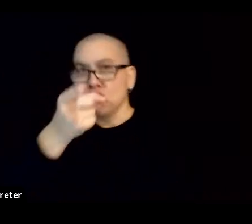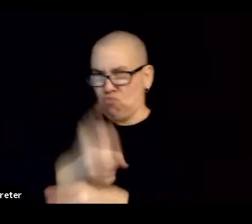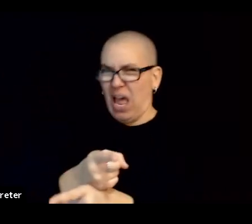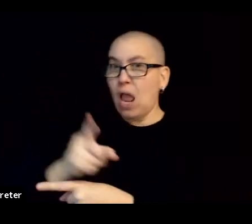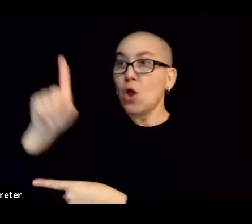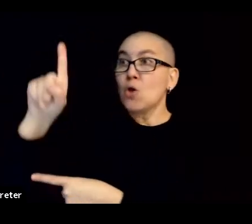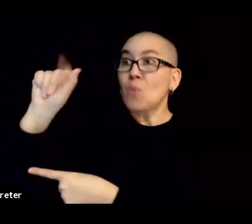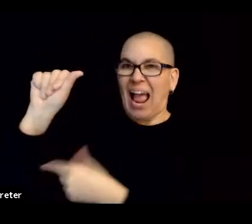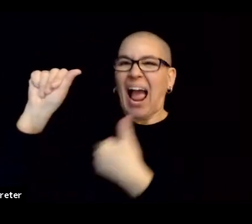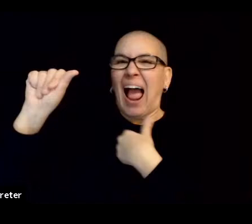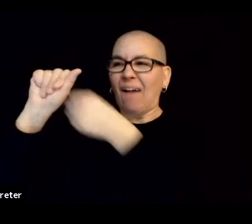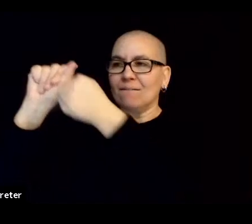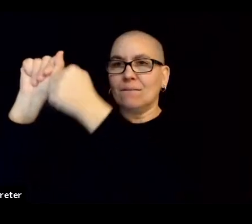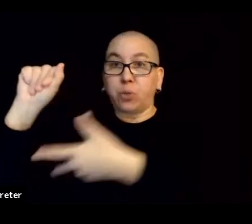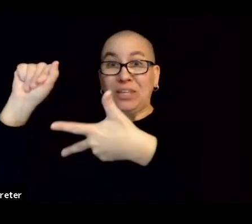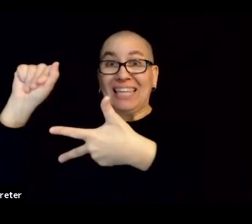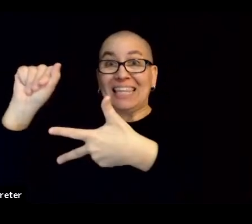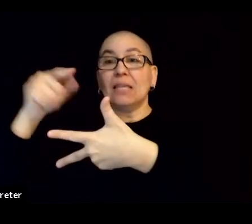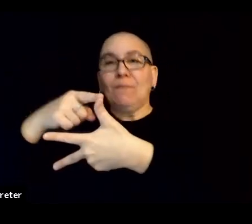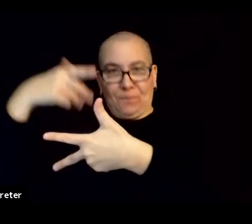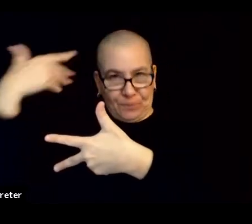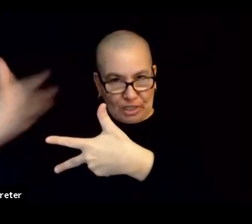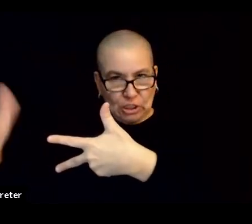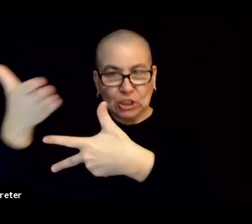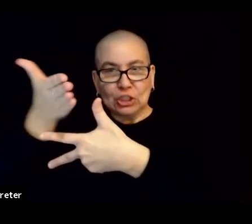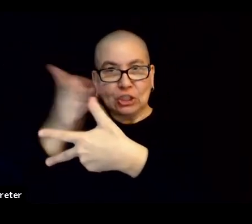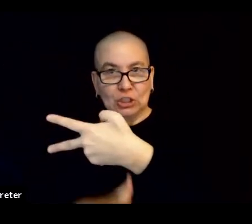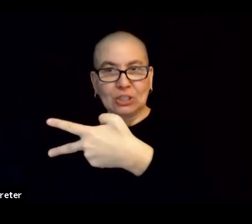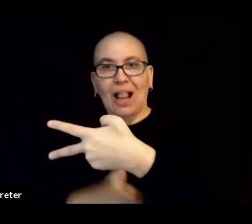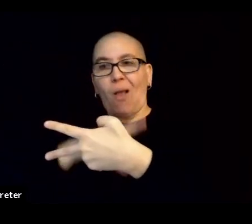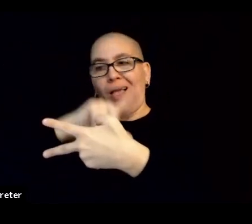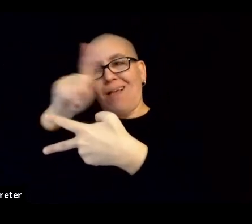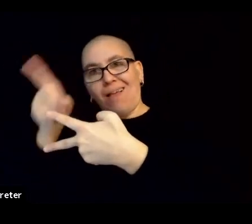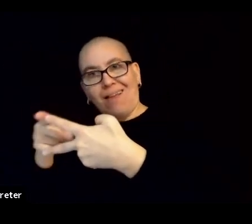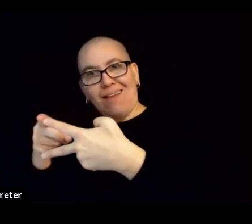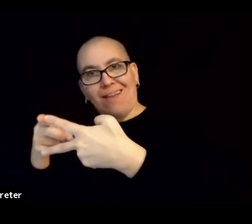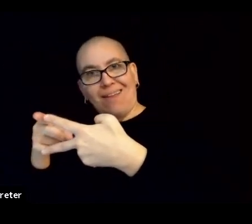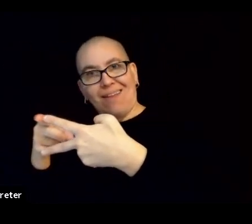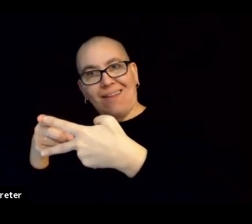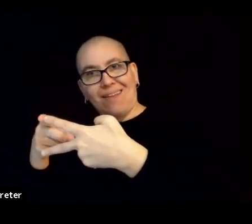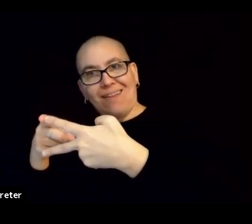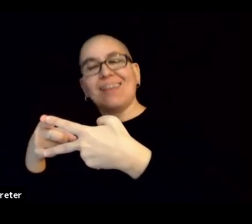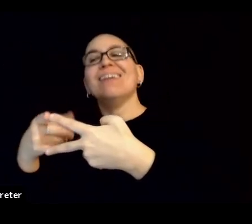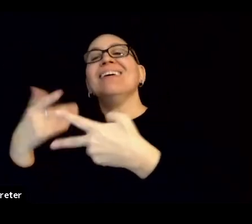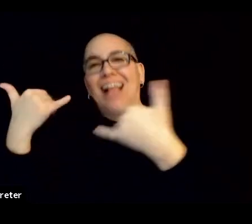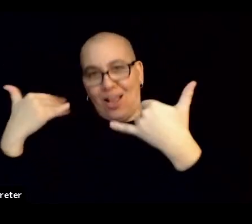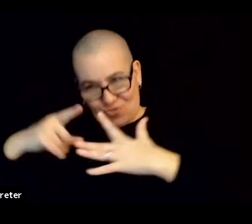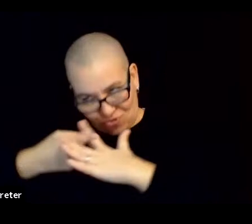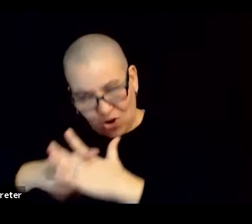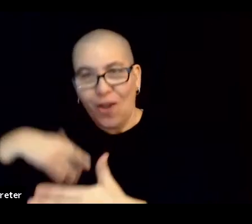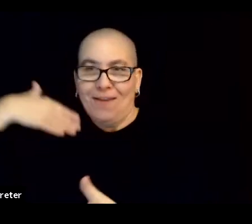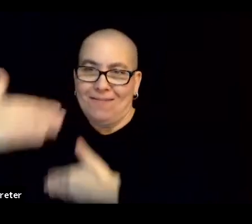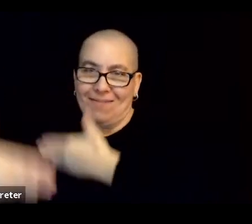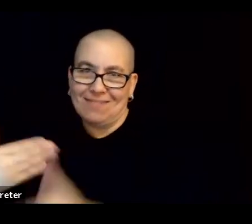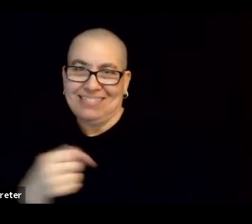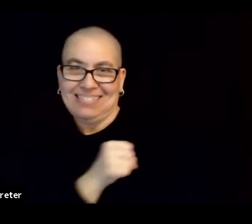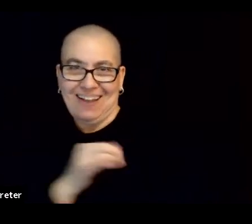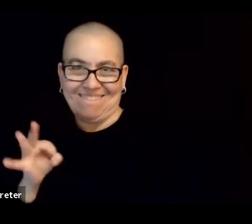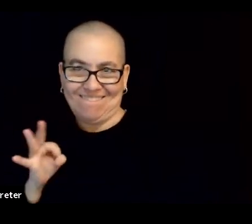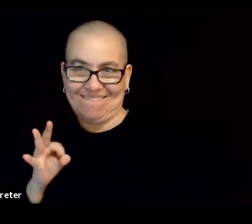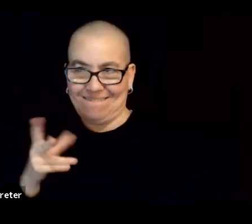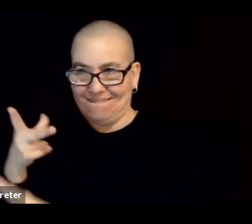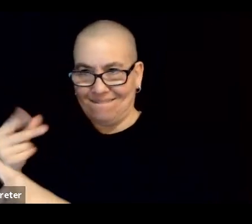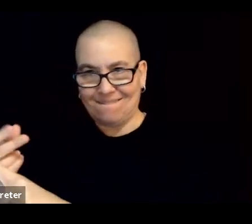able to vaccinate their acute care staff. We are in the process of continuing to vaccinate